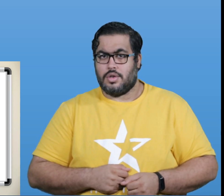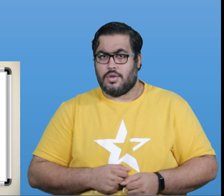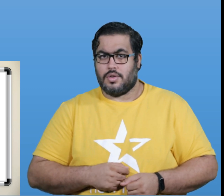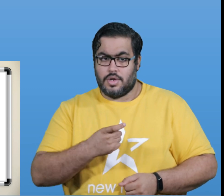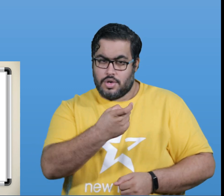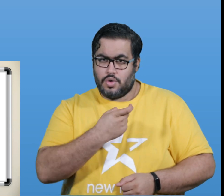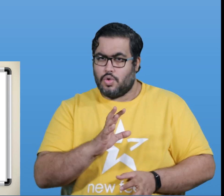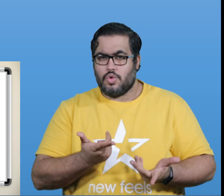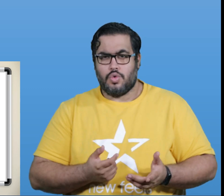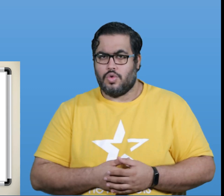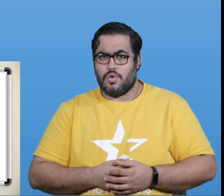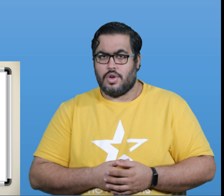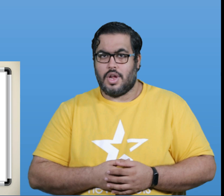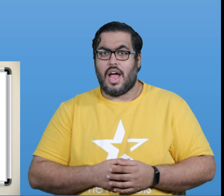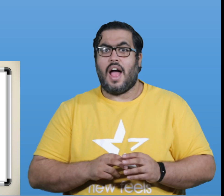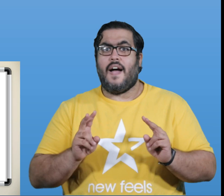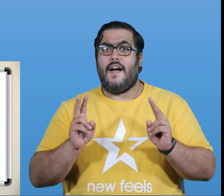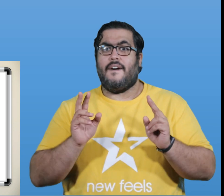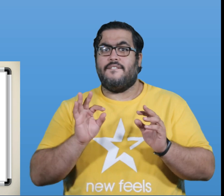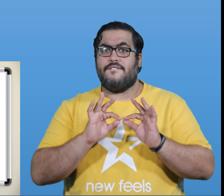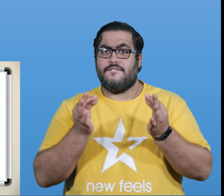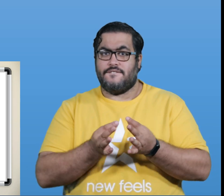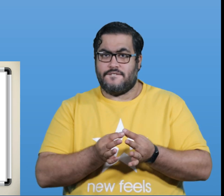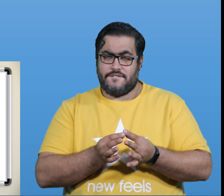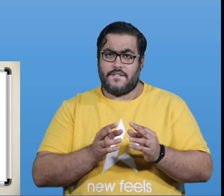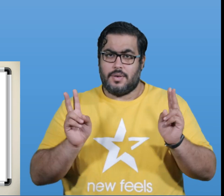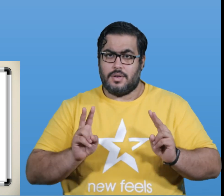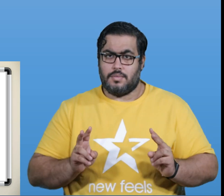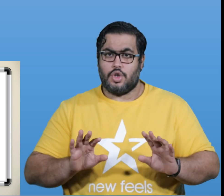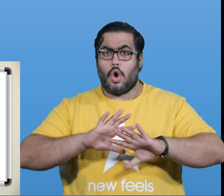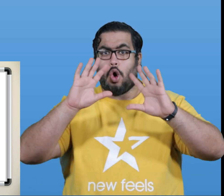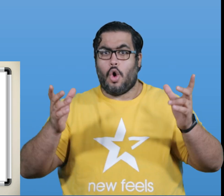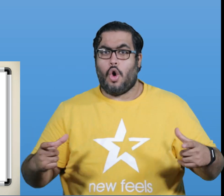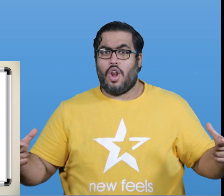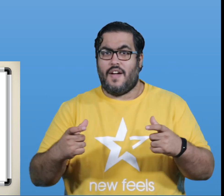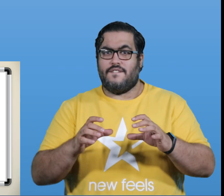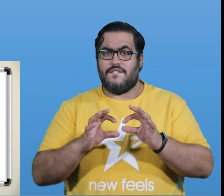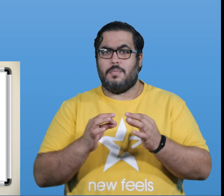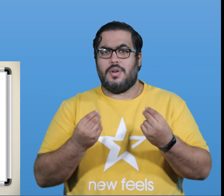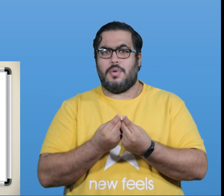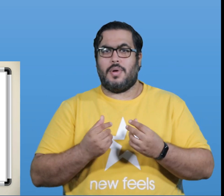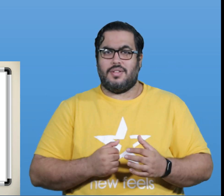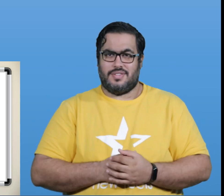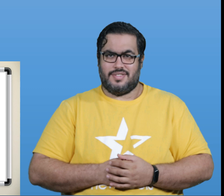the hook. So family celebration is the time where all family members gather around. That's the